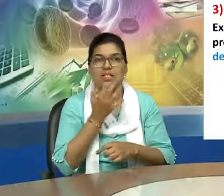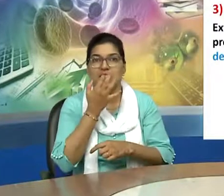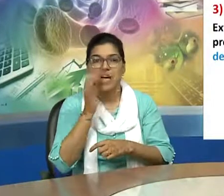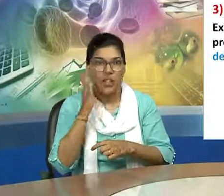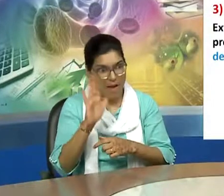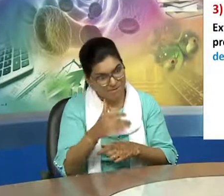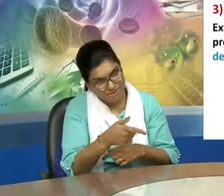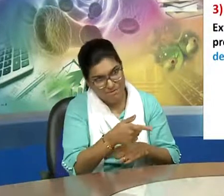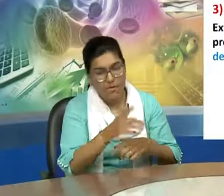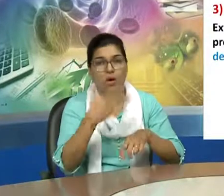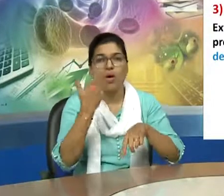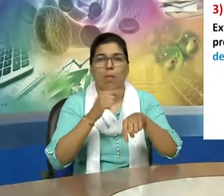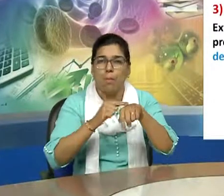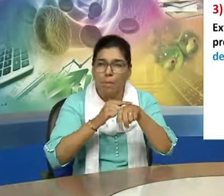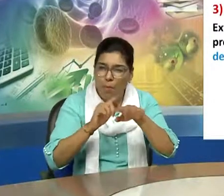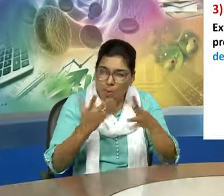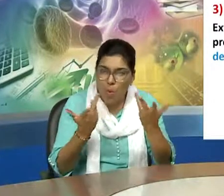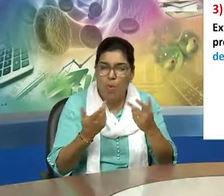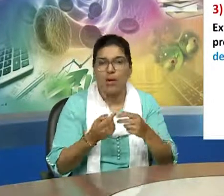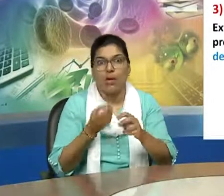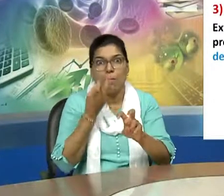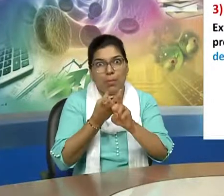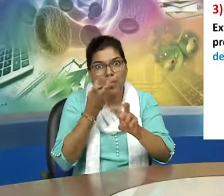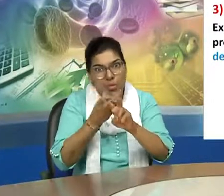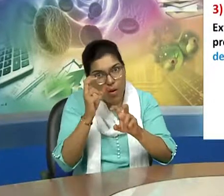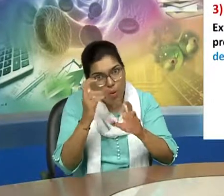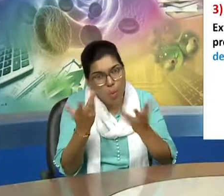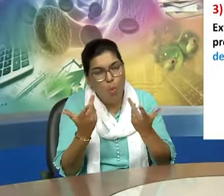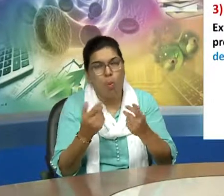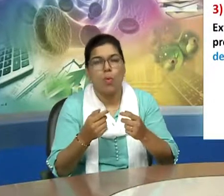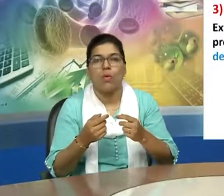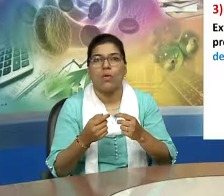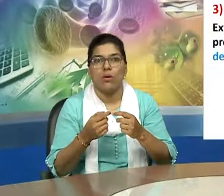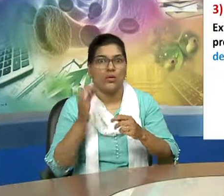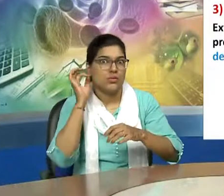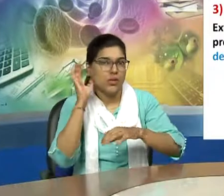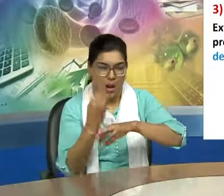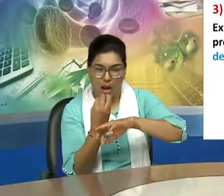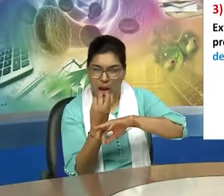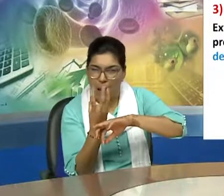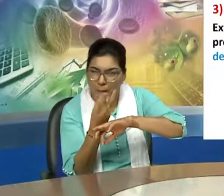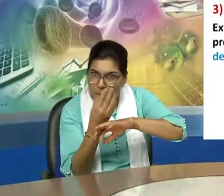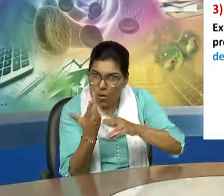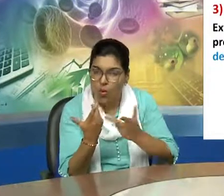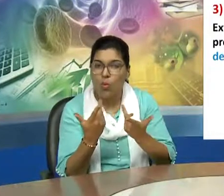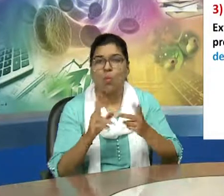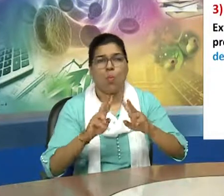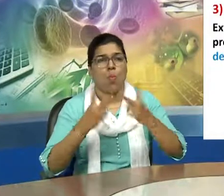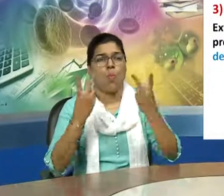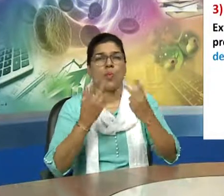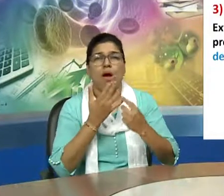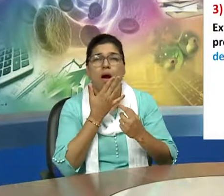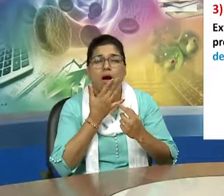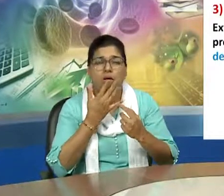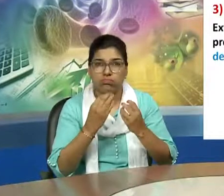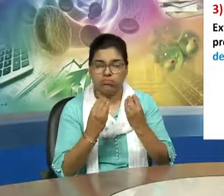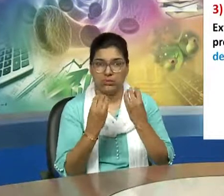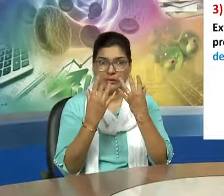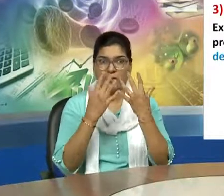earth, it also produces a significant amount of debris or refuge, or you